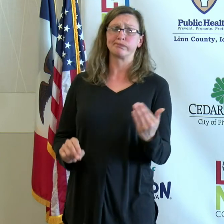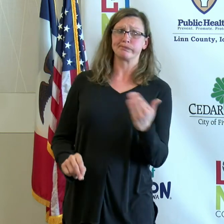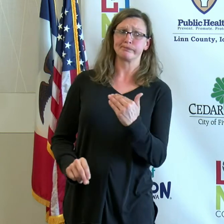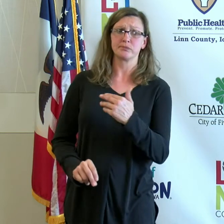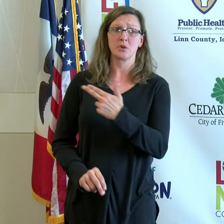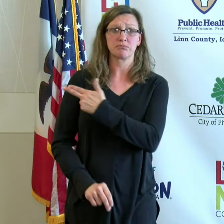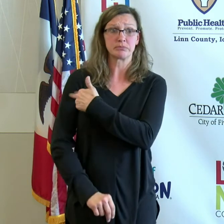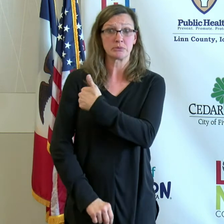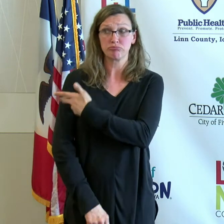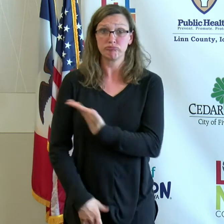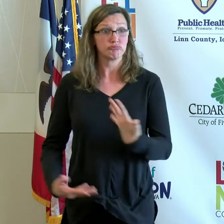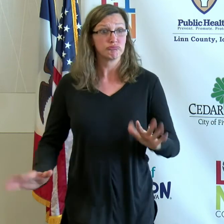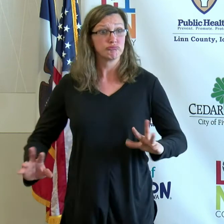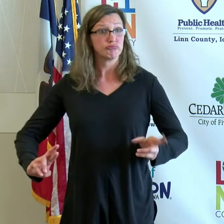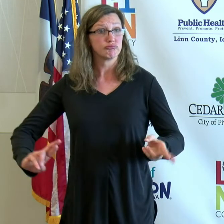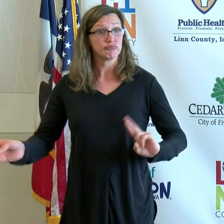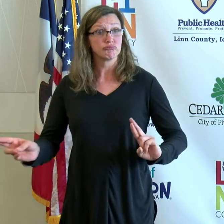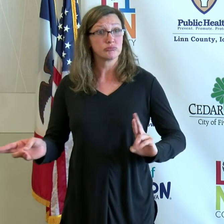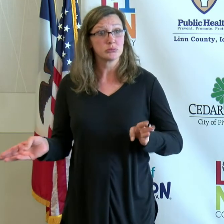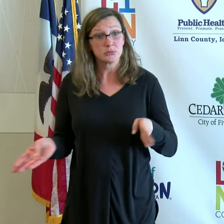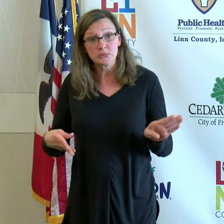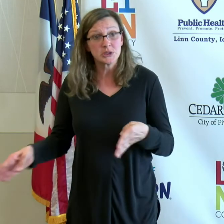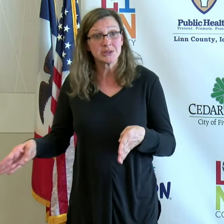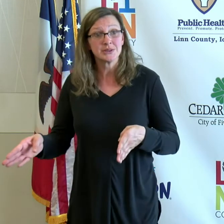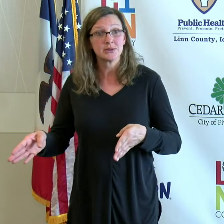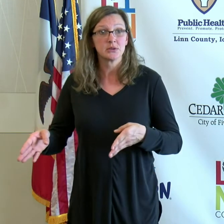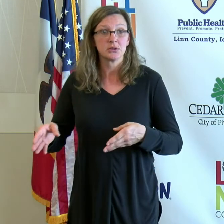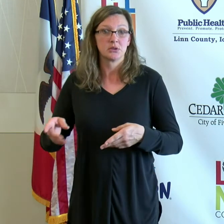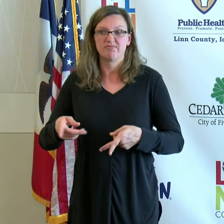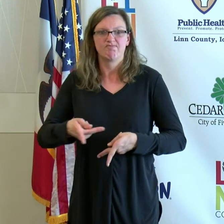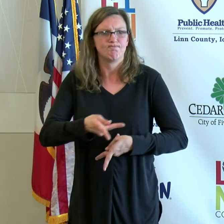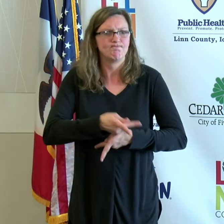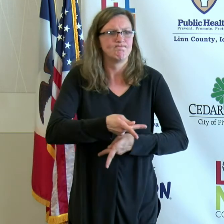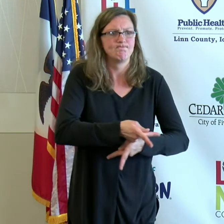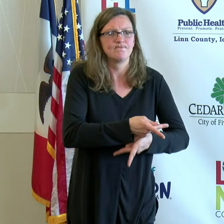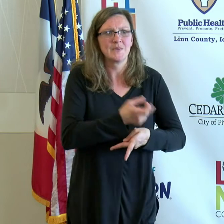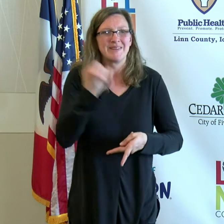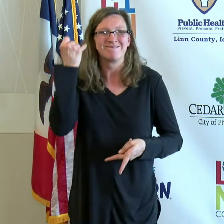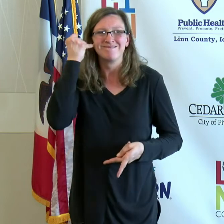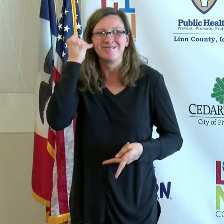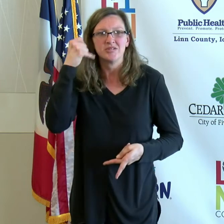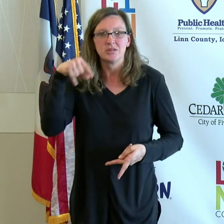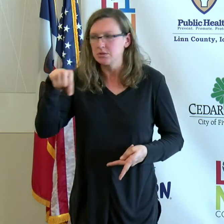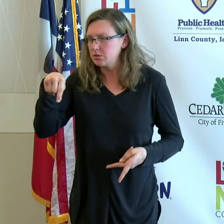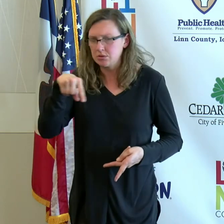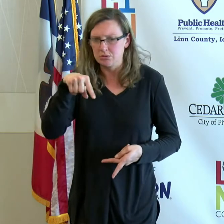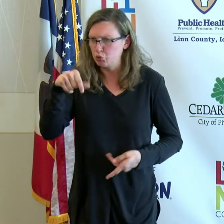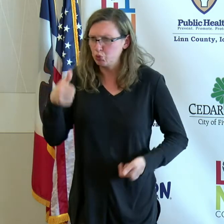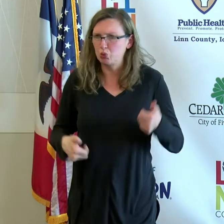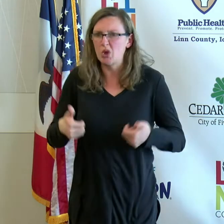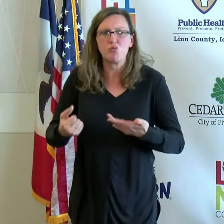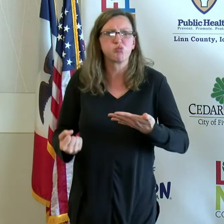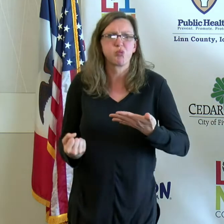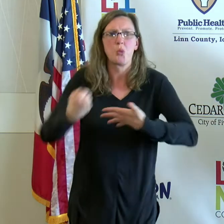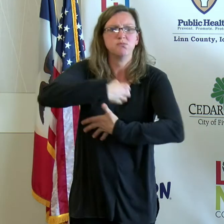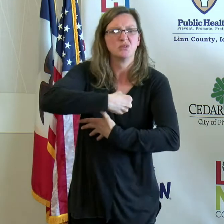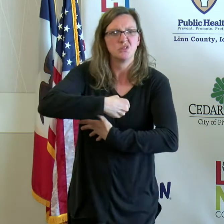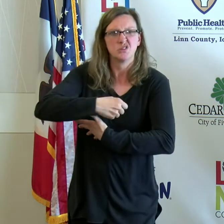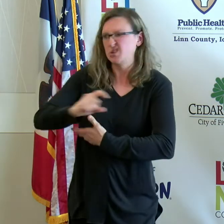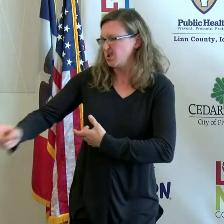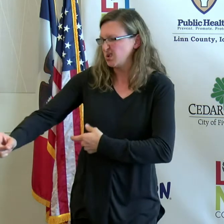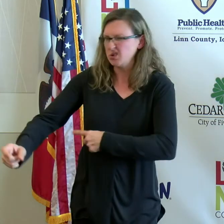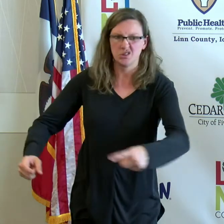ration care if needed? For example, withholding ventilators from certain patients in order to prioritize others.